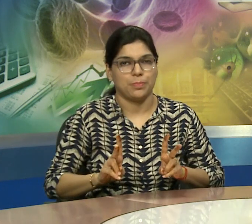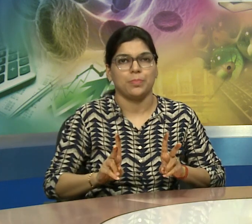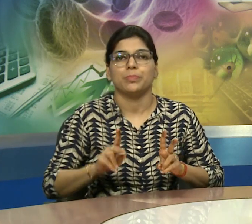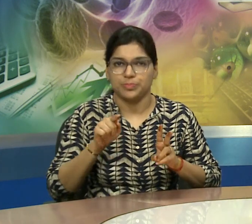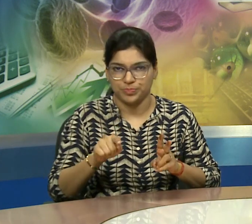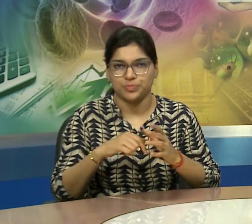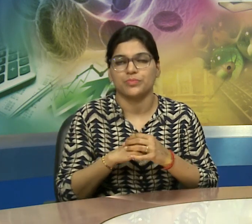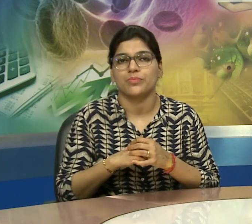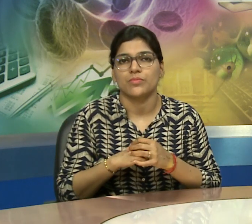means